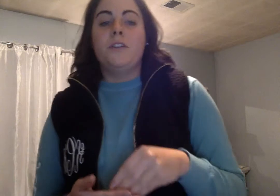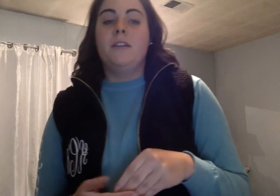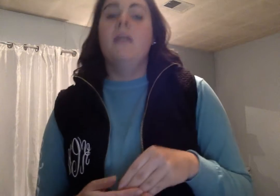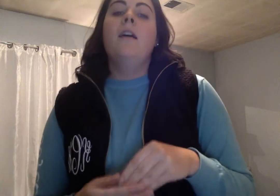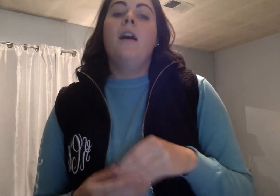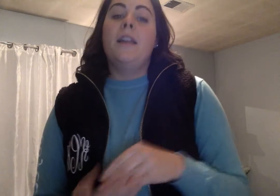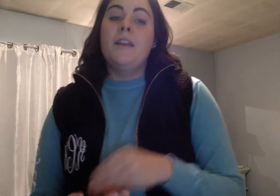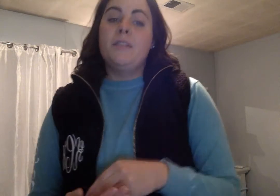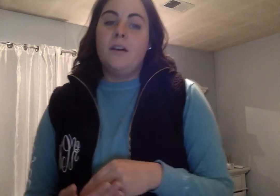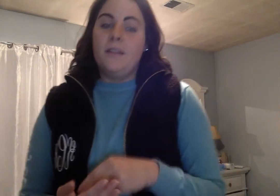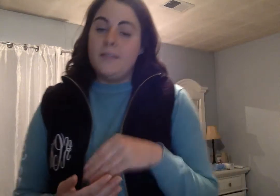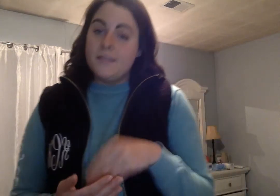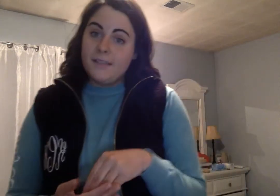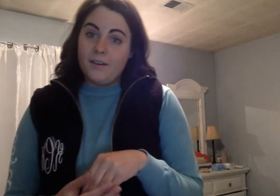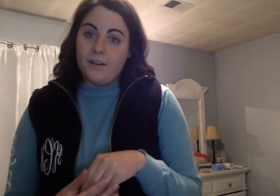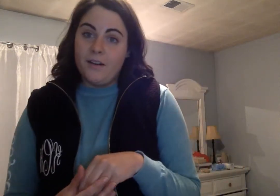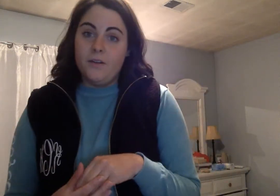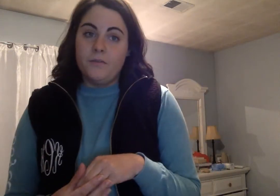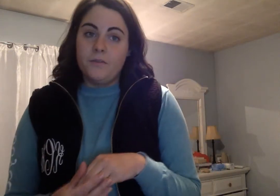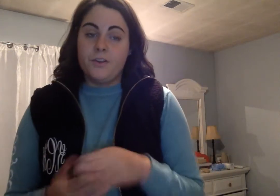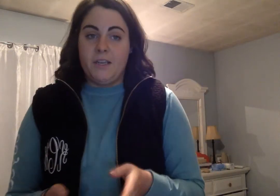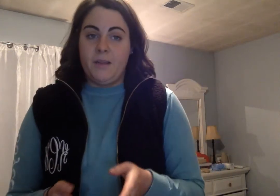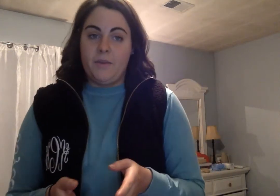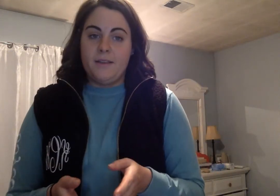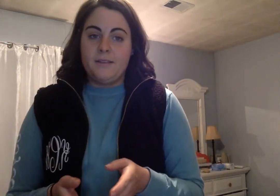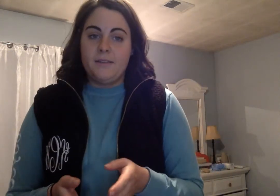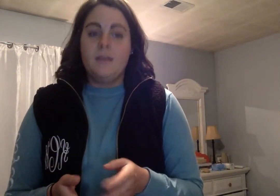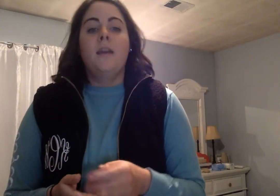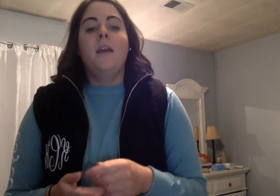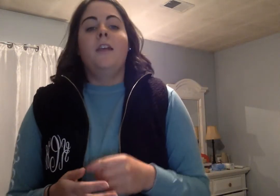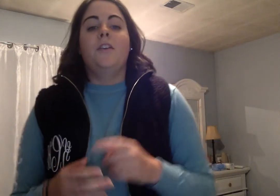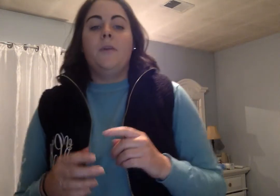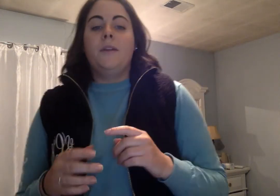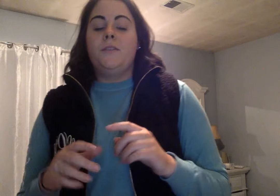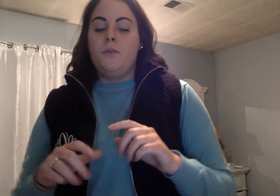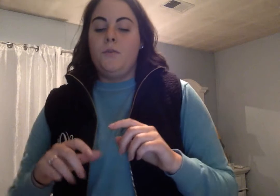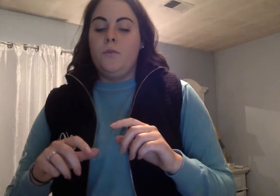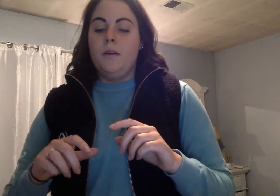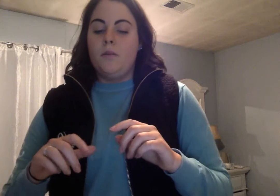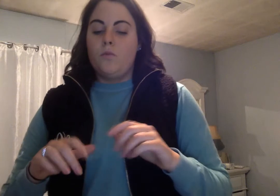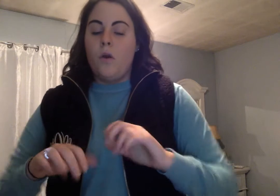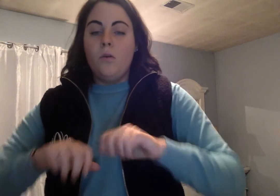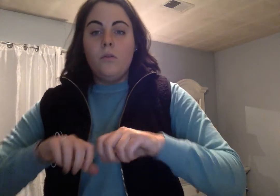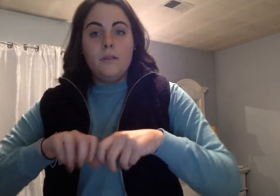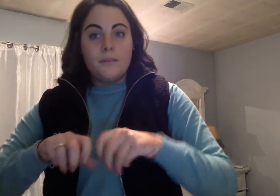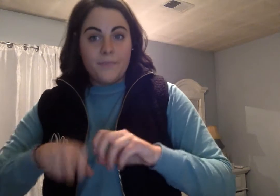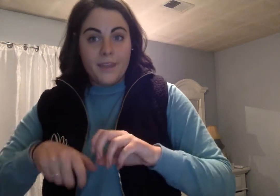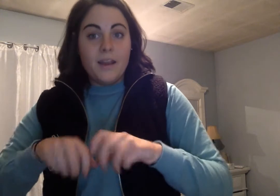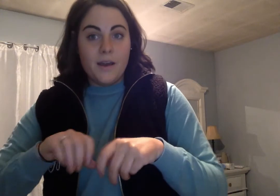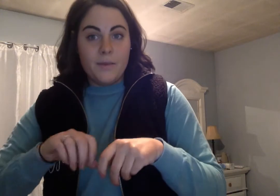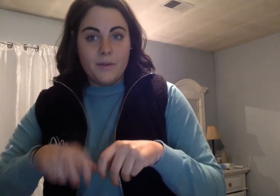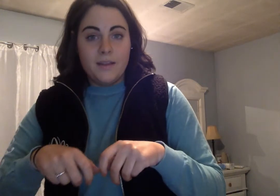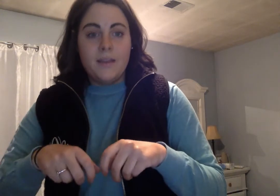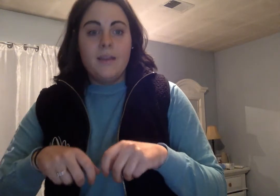portion in the center of your chicken breast. And you're going to roll it up